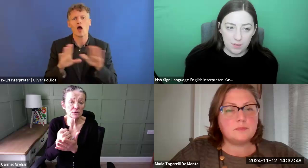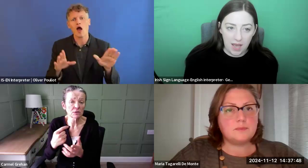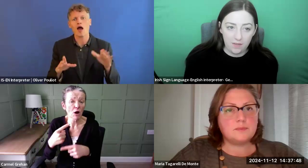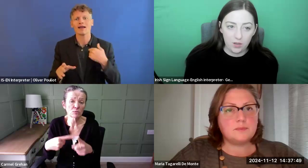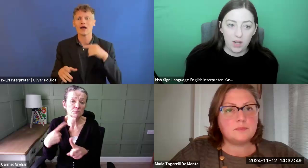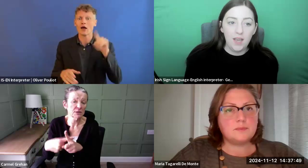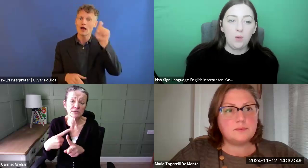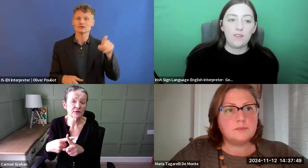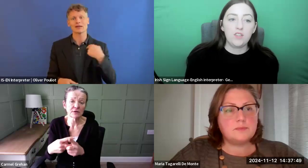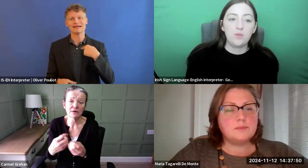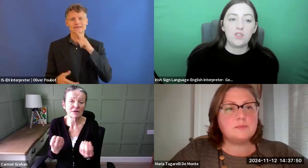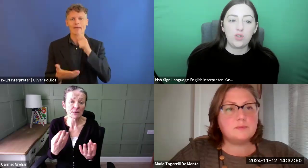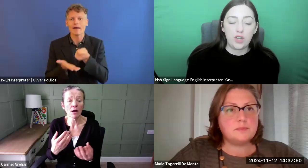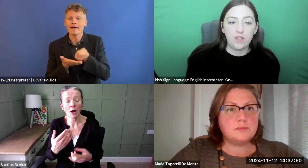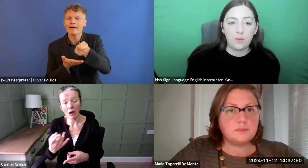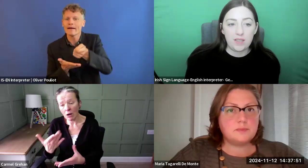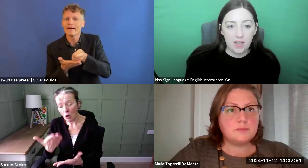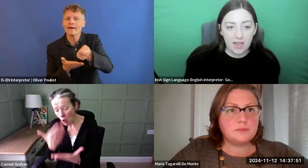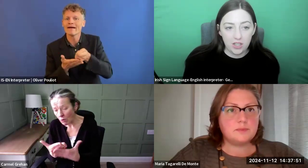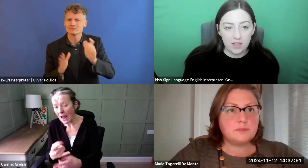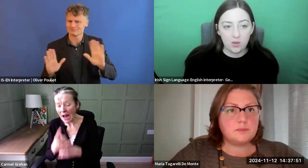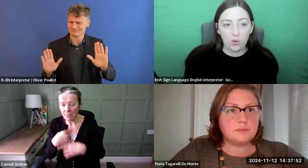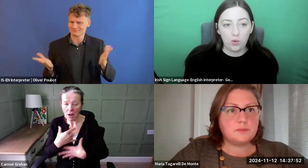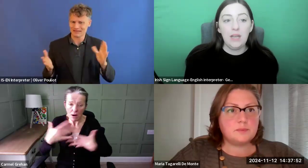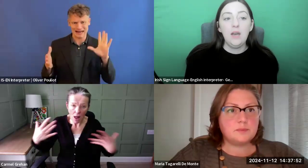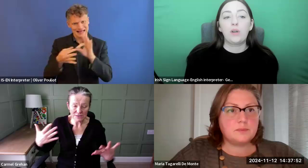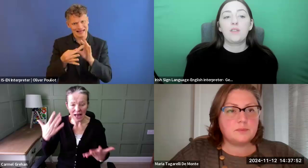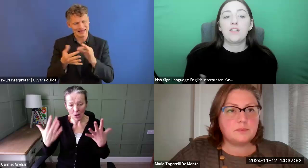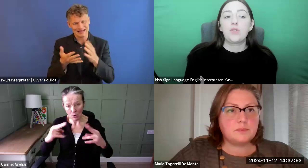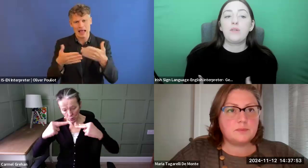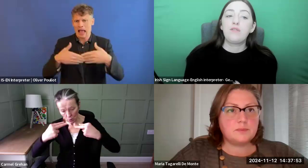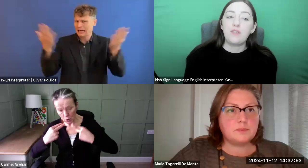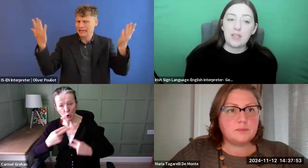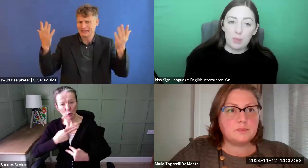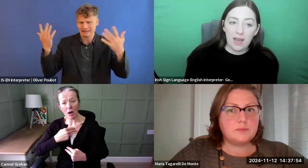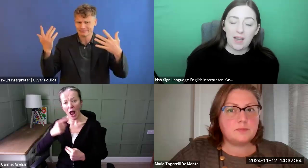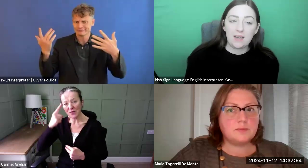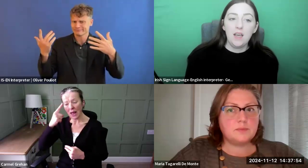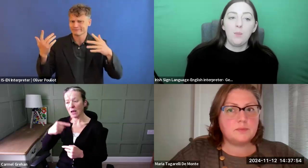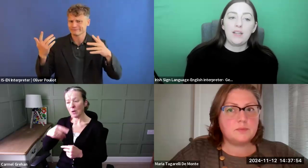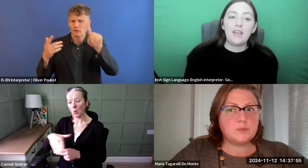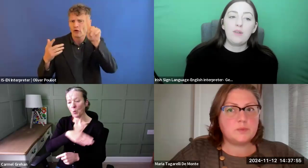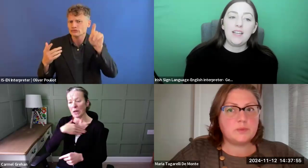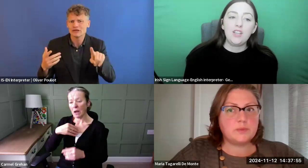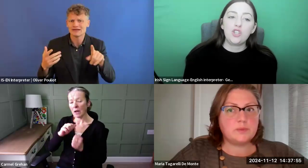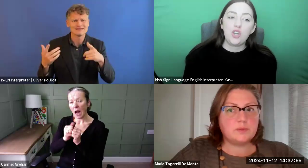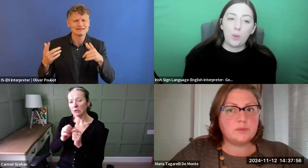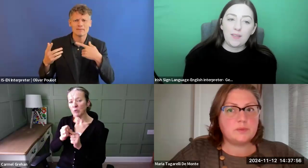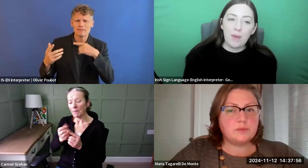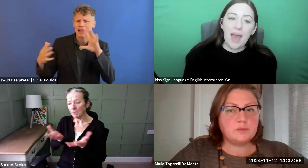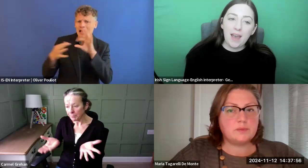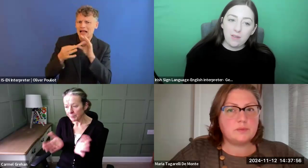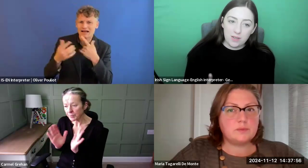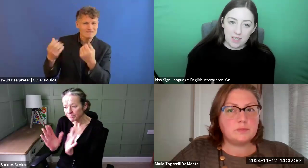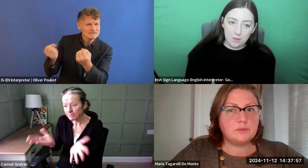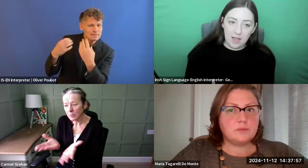to themselves, or whether it's to do with the structure of their presentations or whether that's through feedback. But I think really showing